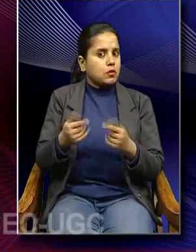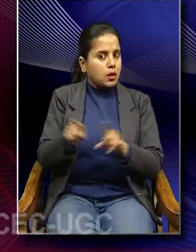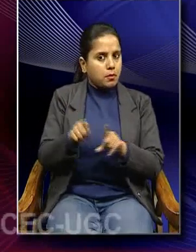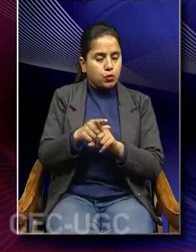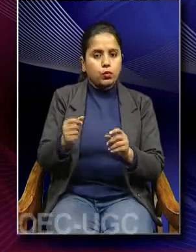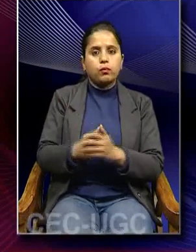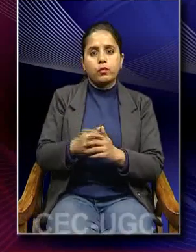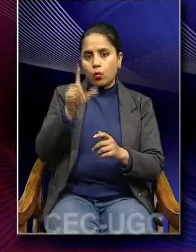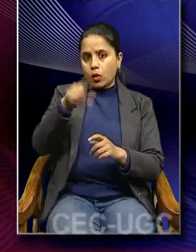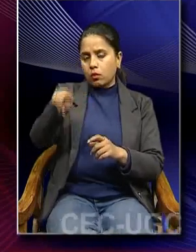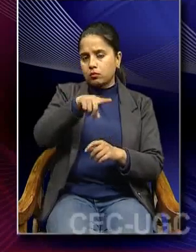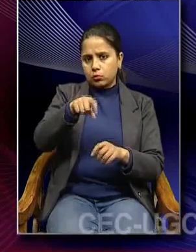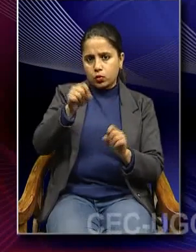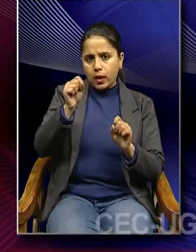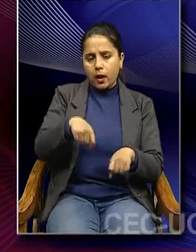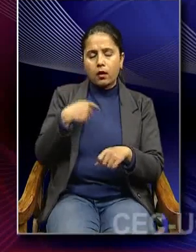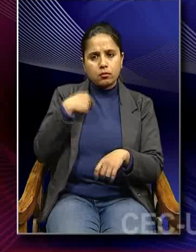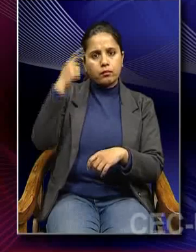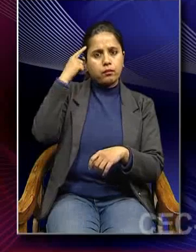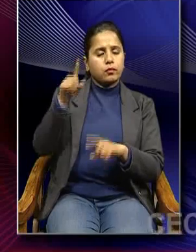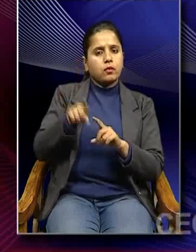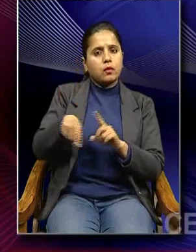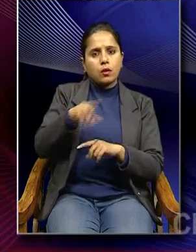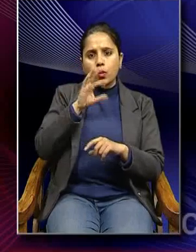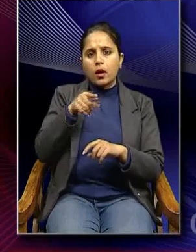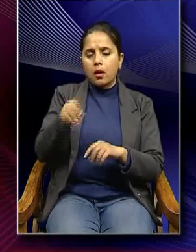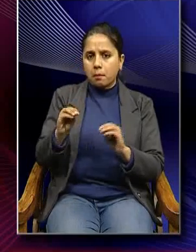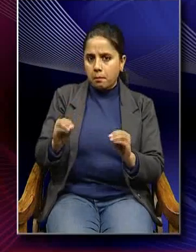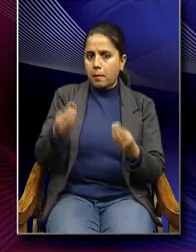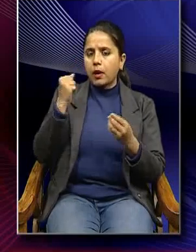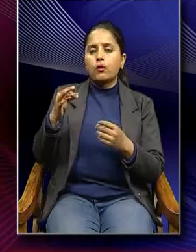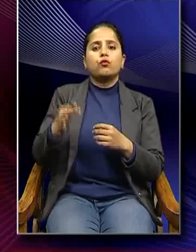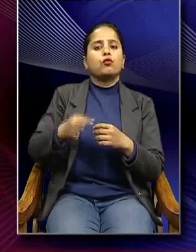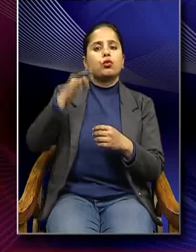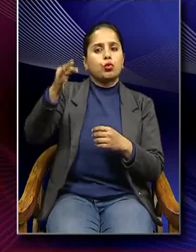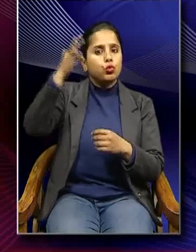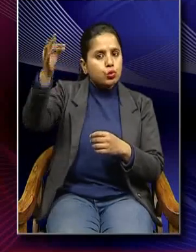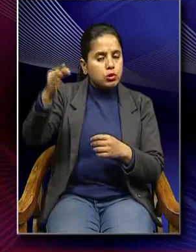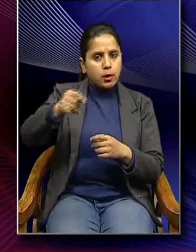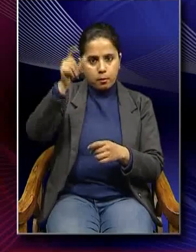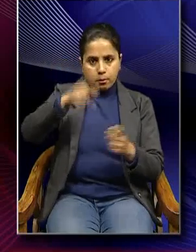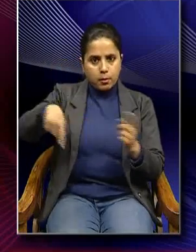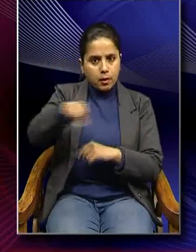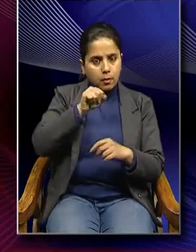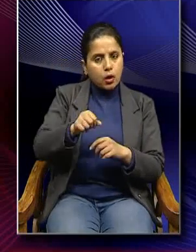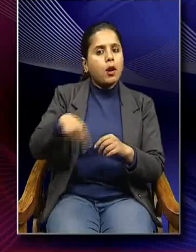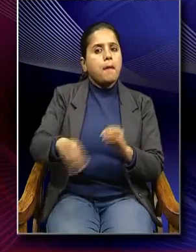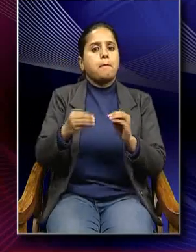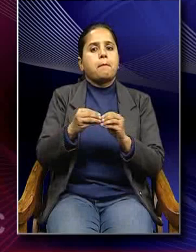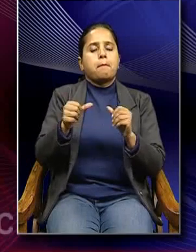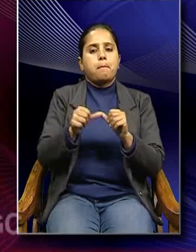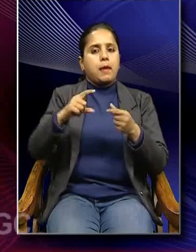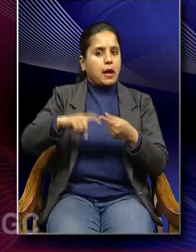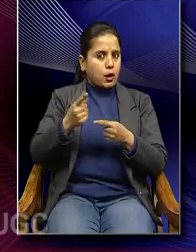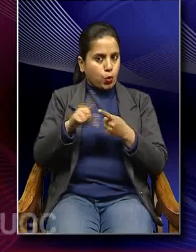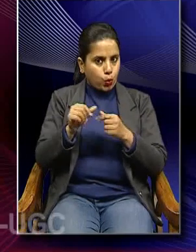One, we could also be concerned about the well-being of the future generation, that is considered as bequests, and the people who